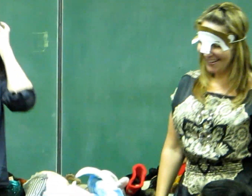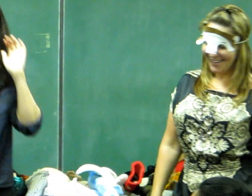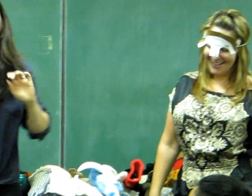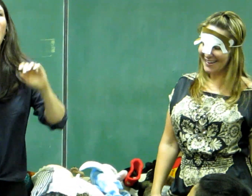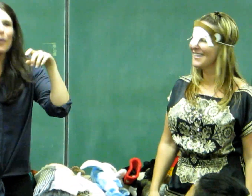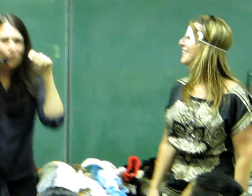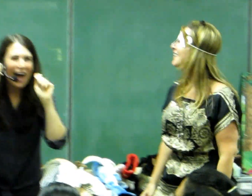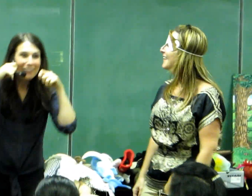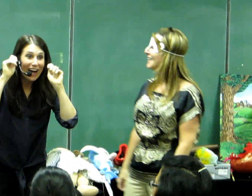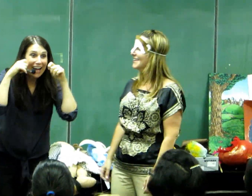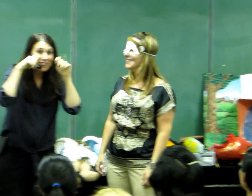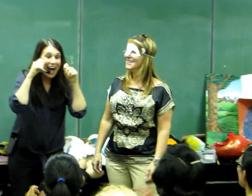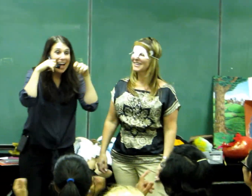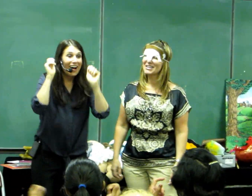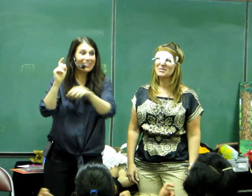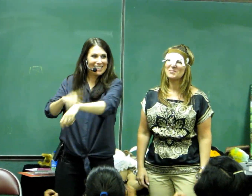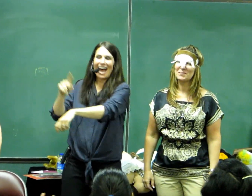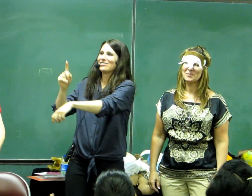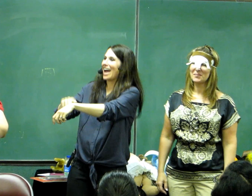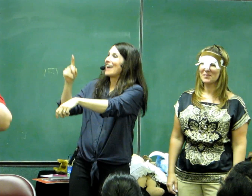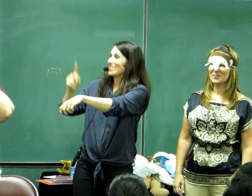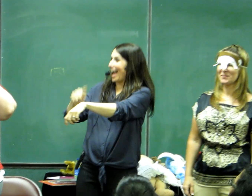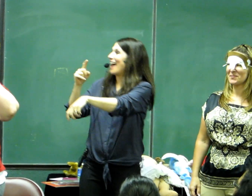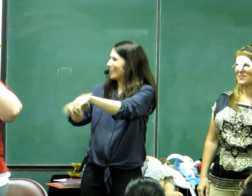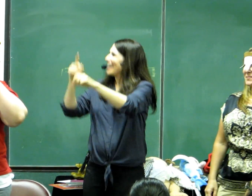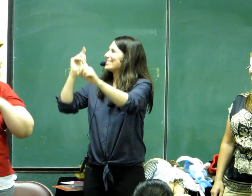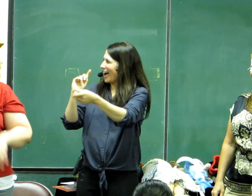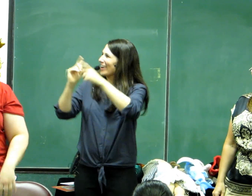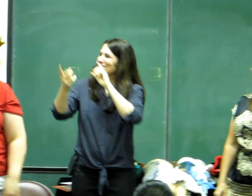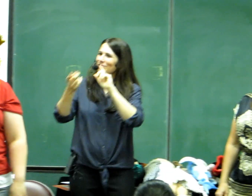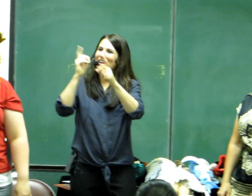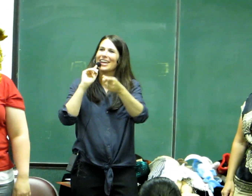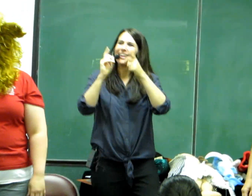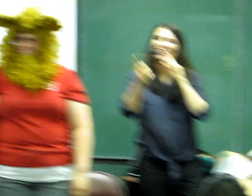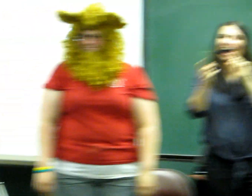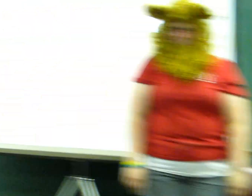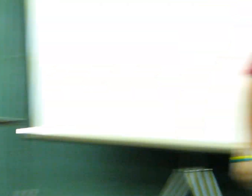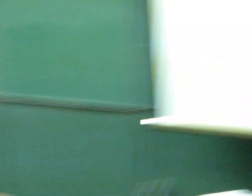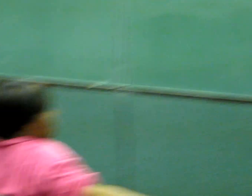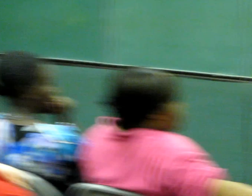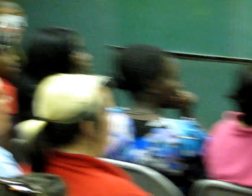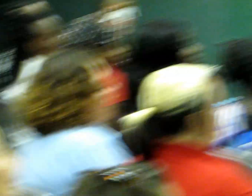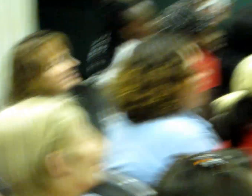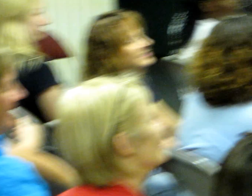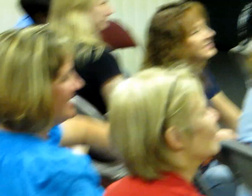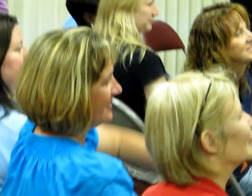Do it, wine, wine, wine, all the time, time, time. Talk to me, you're not a baby. Teach your